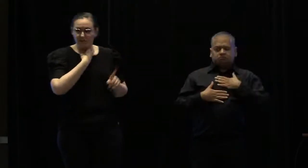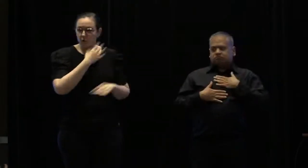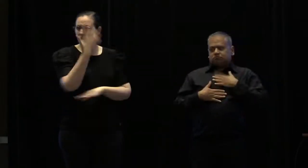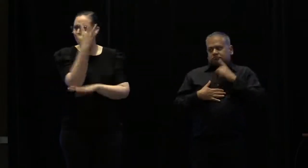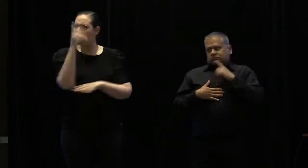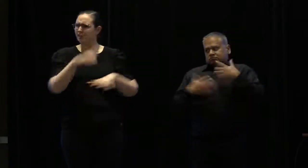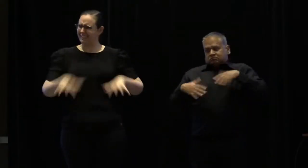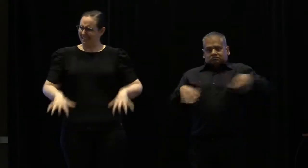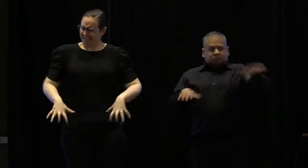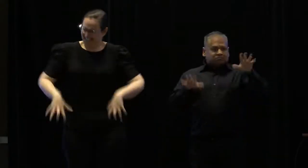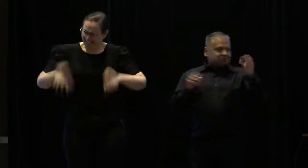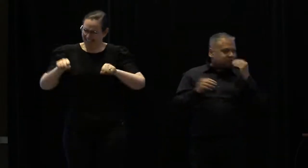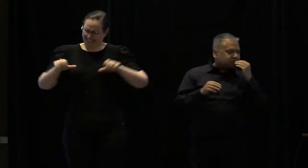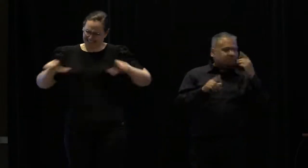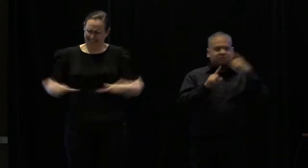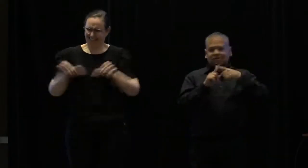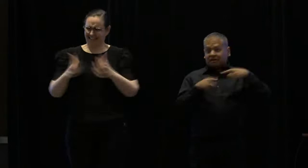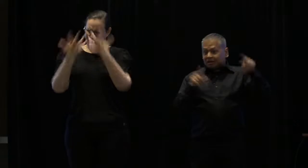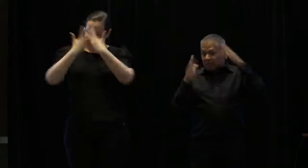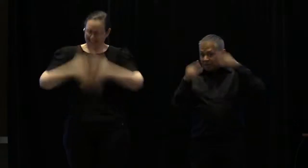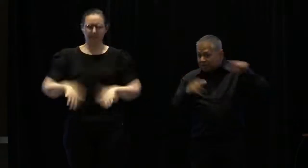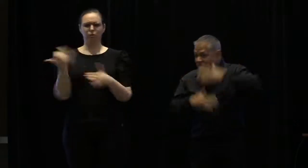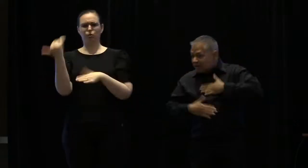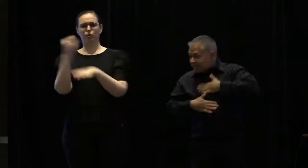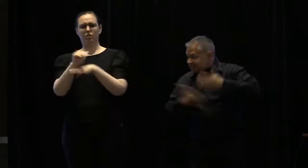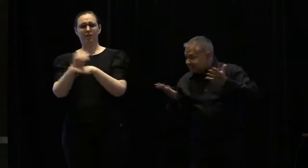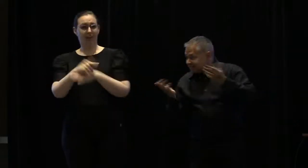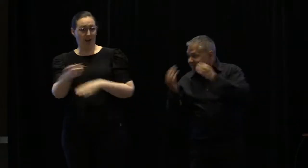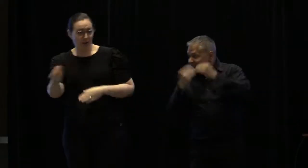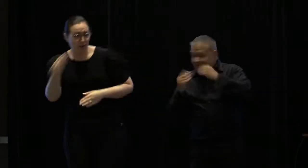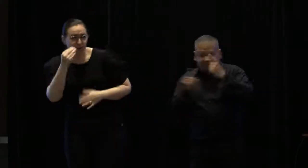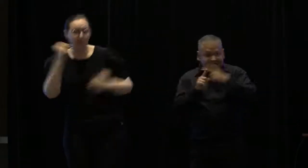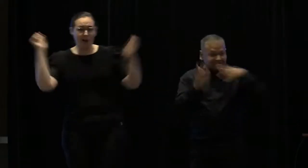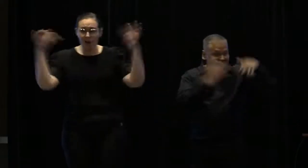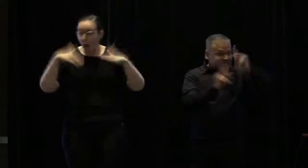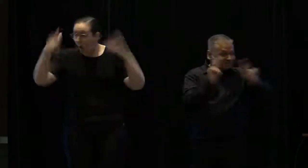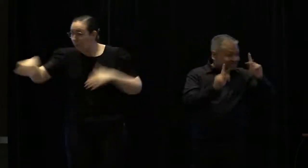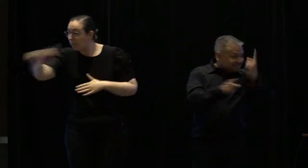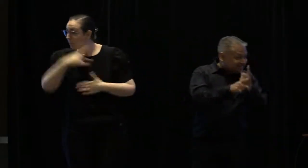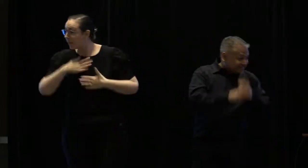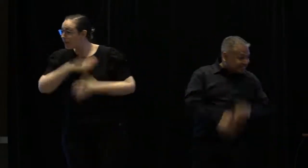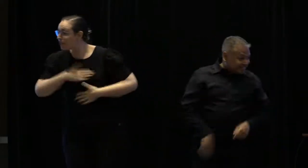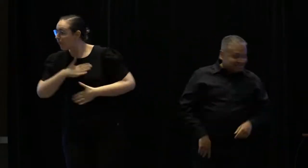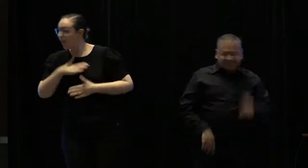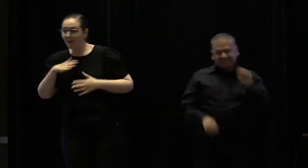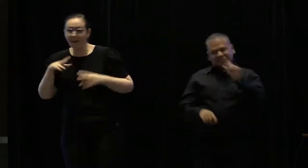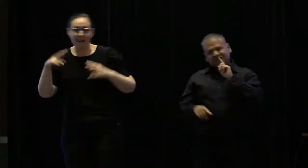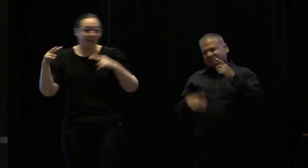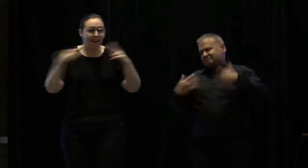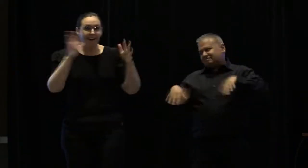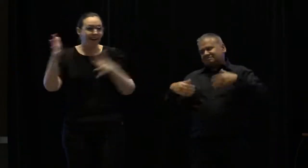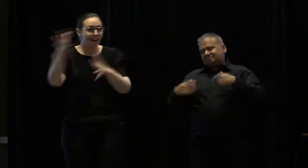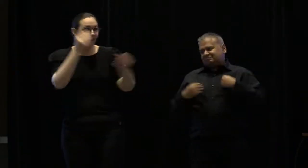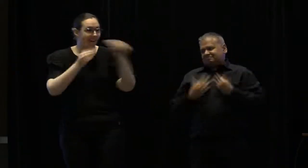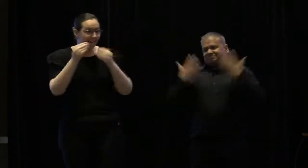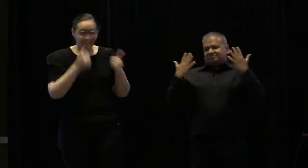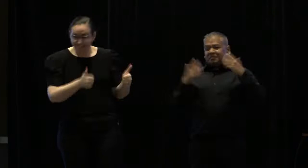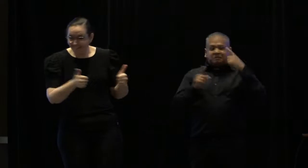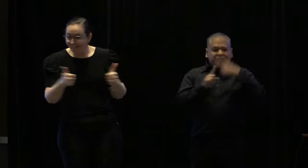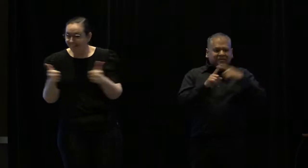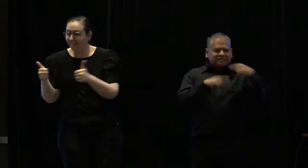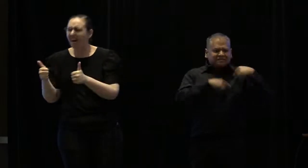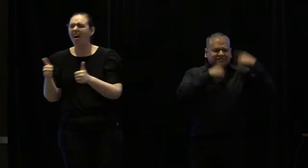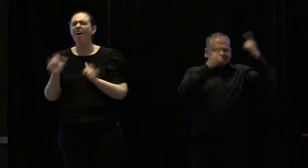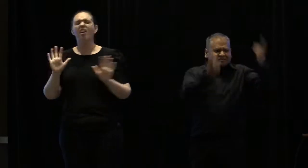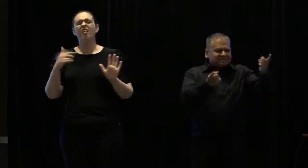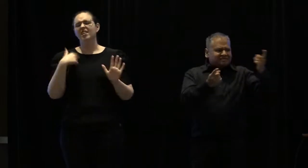but I think about all the work of Vinu, Forrest, everyone else who put their best efforts into the planning tonight. I mean, the food's been incredible, has